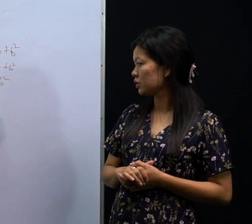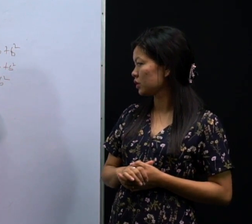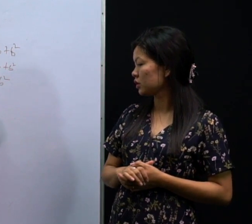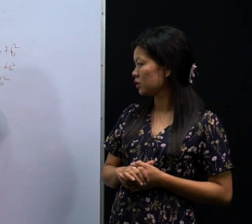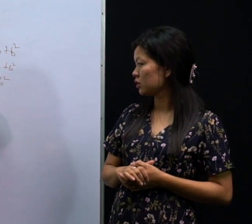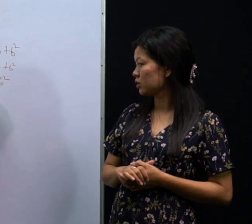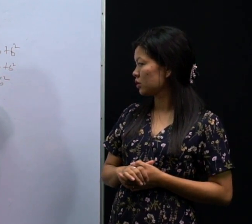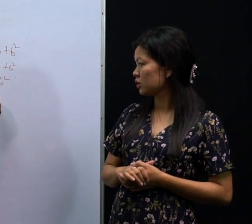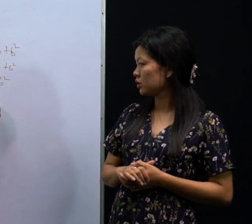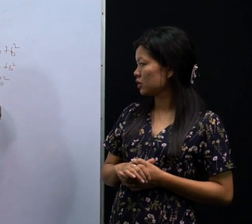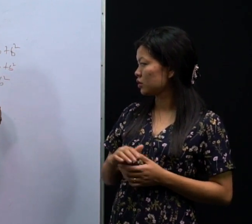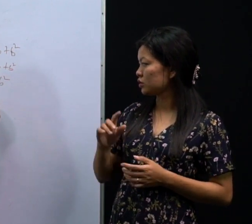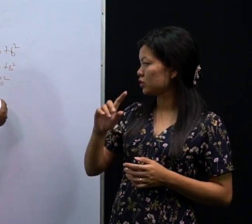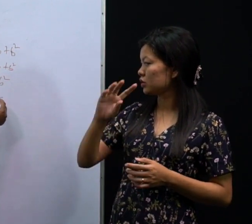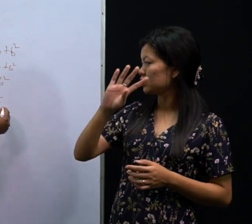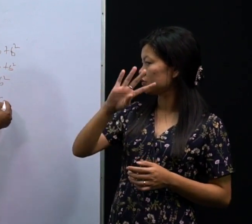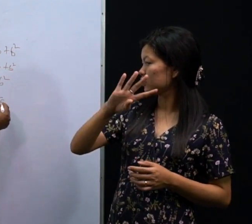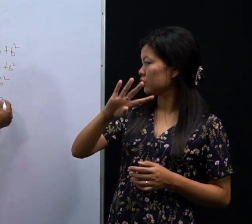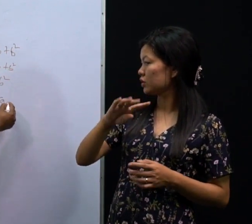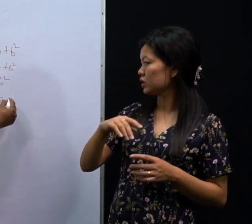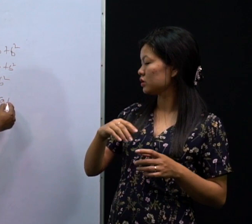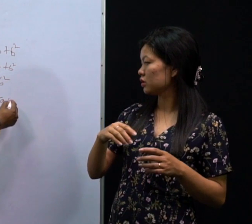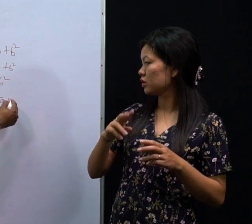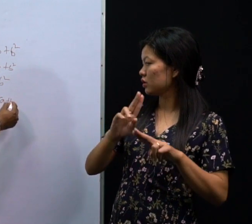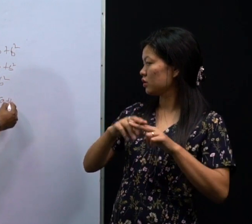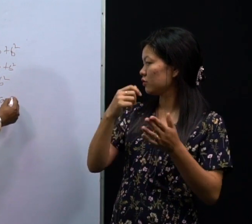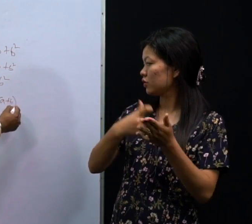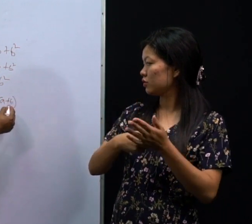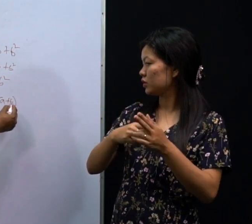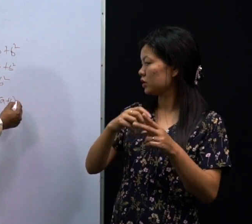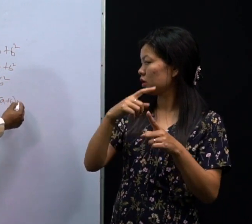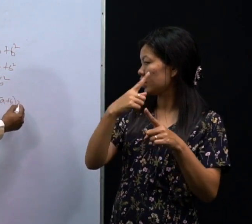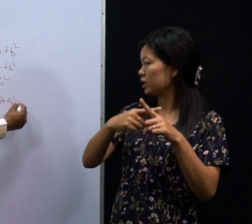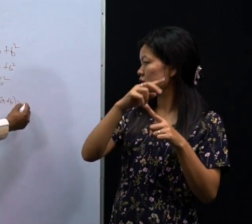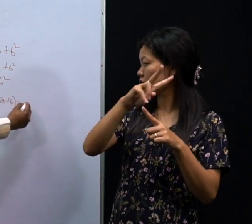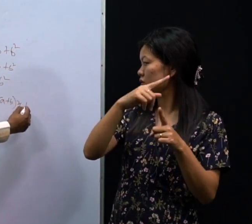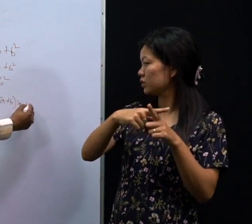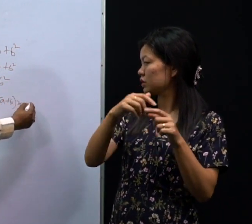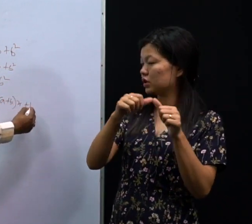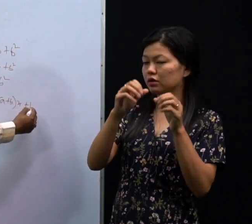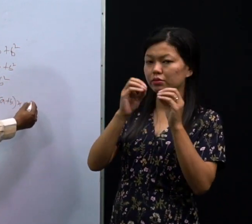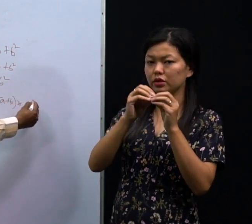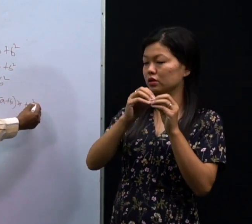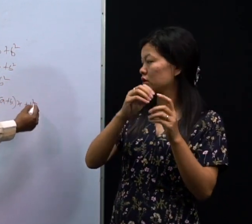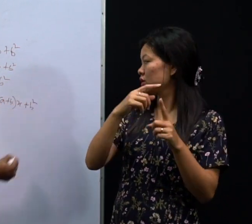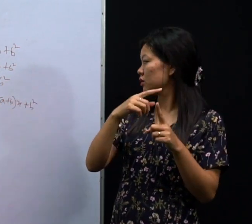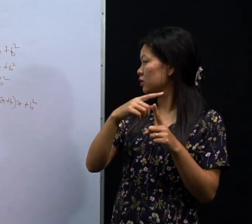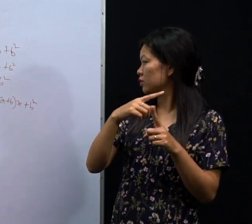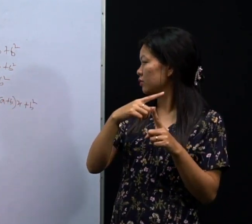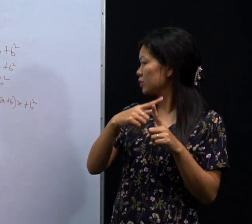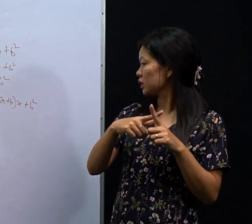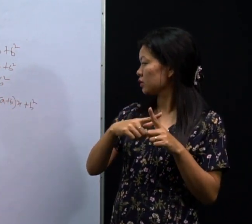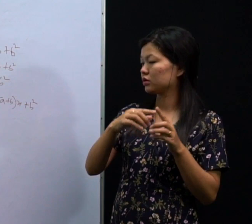formula, x square plus a plus b of x plus b